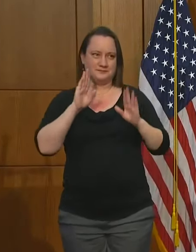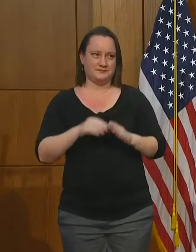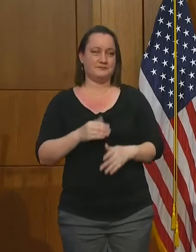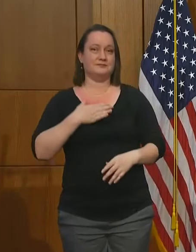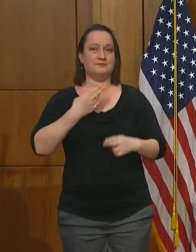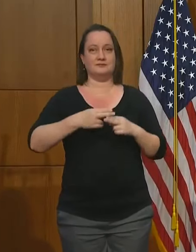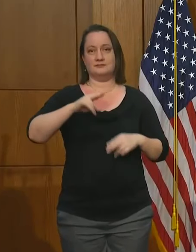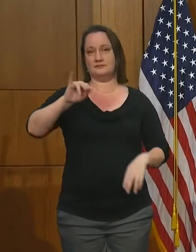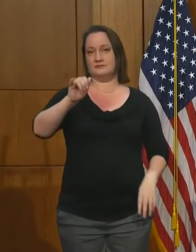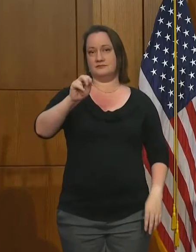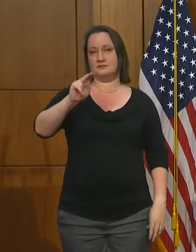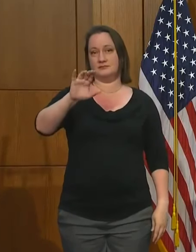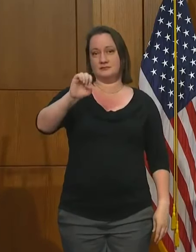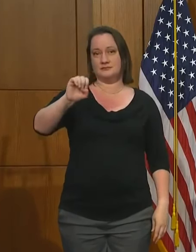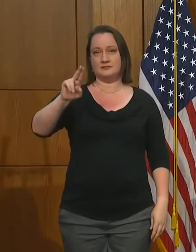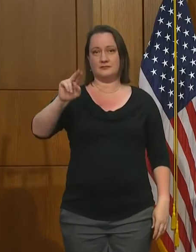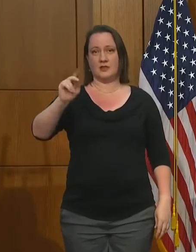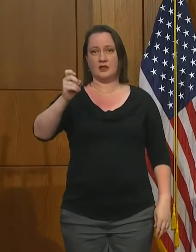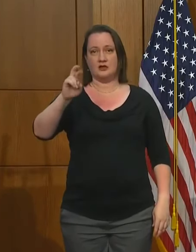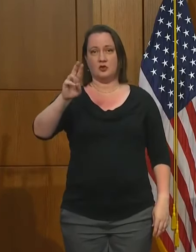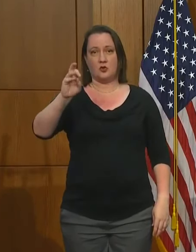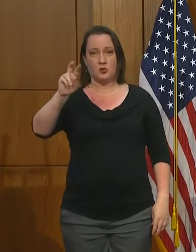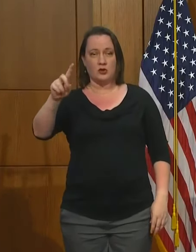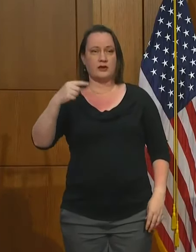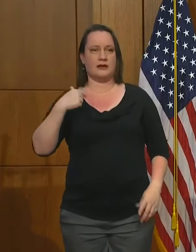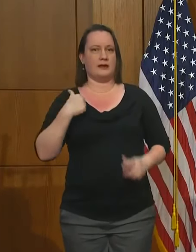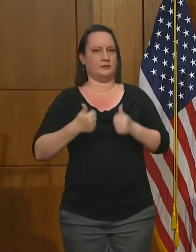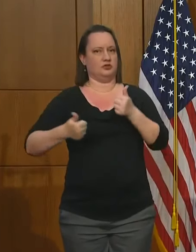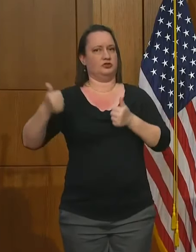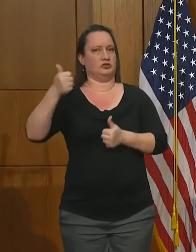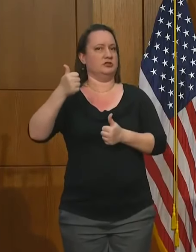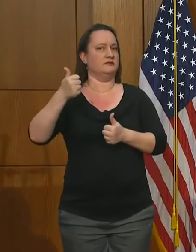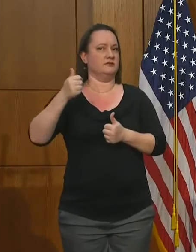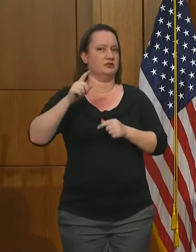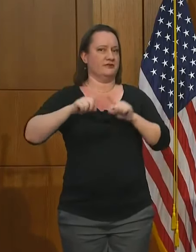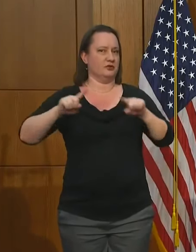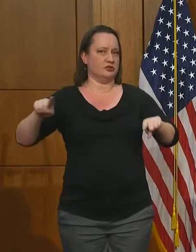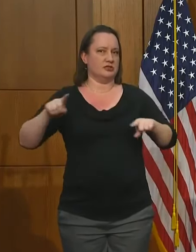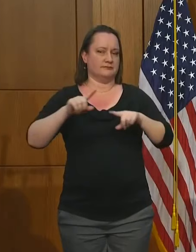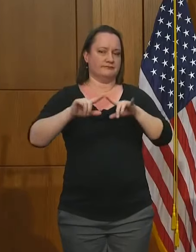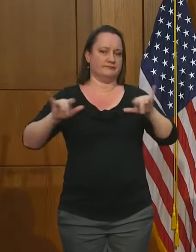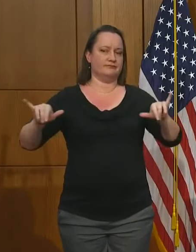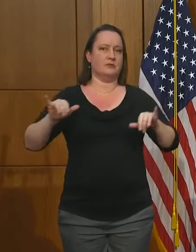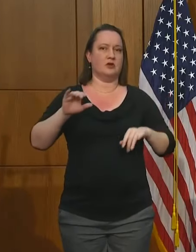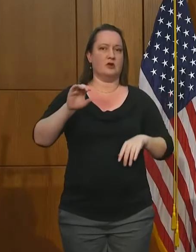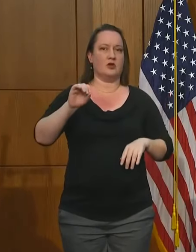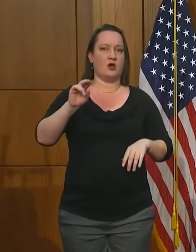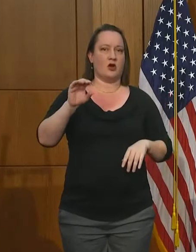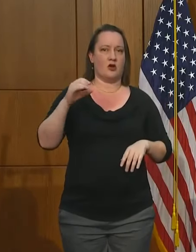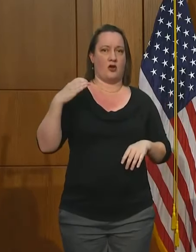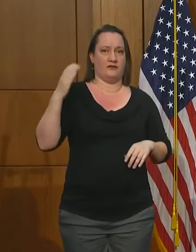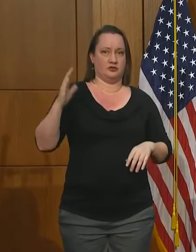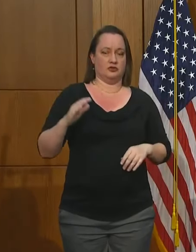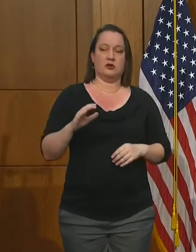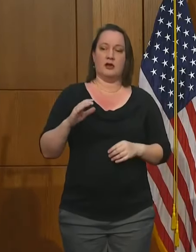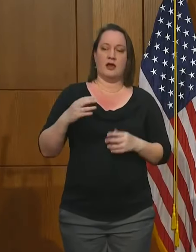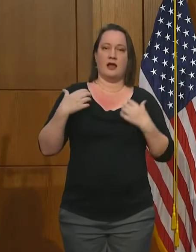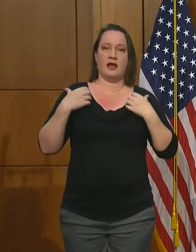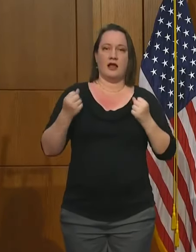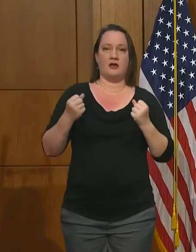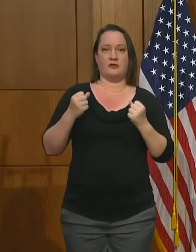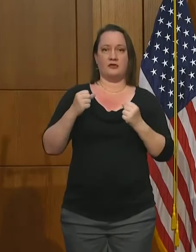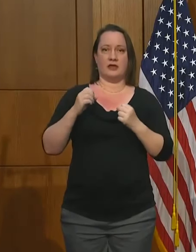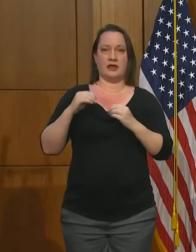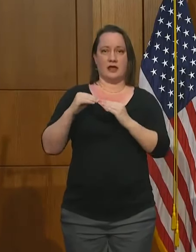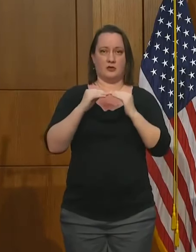My name is Janice Underwood, and I am Governor Northam's Chief Diversity Officer. The Health Equity Task Force provides leadership to the